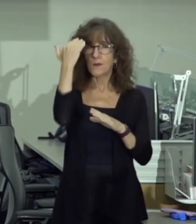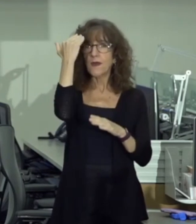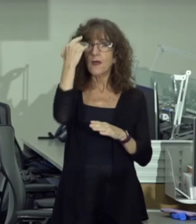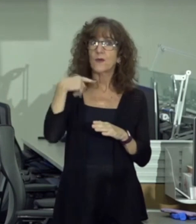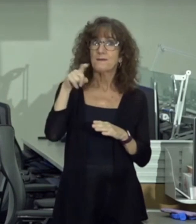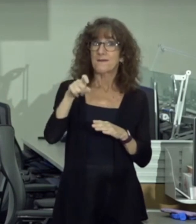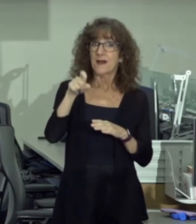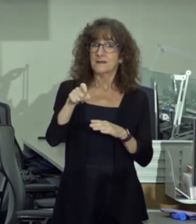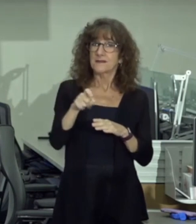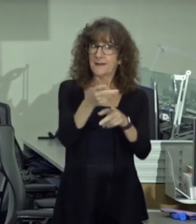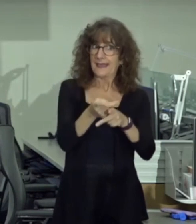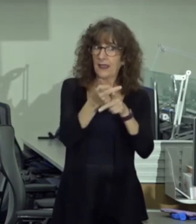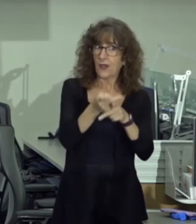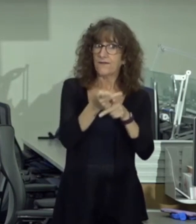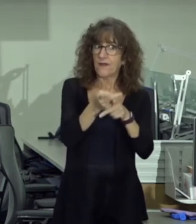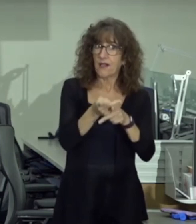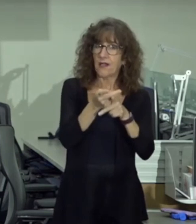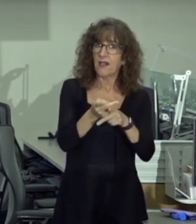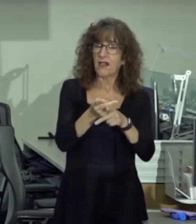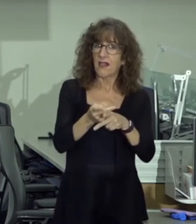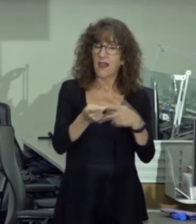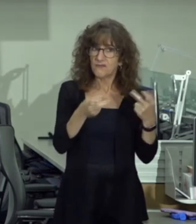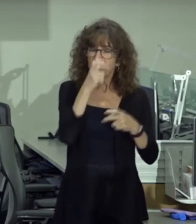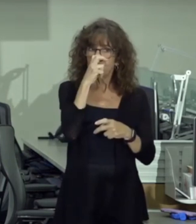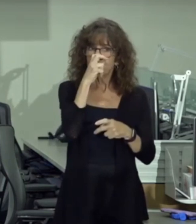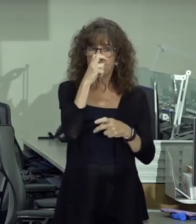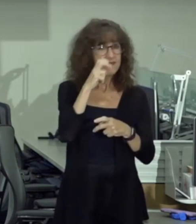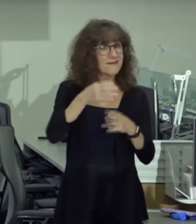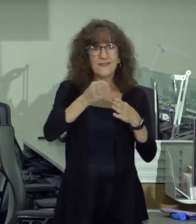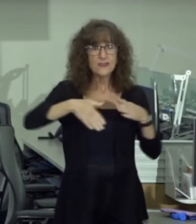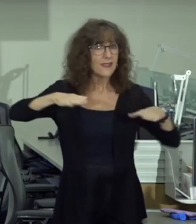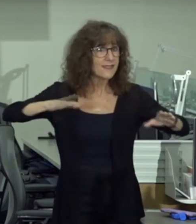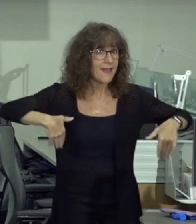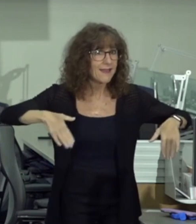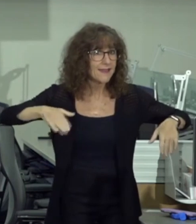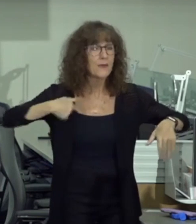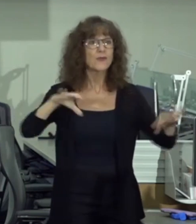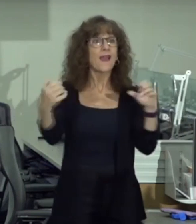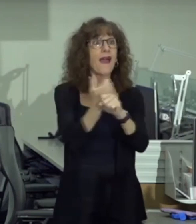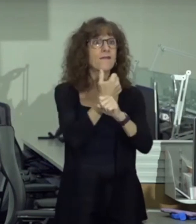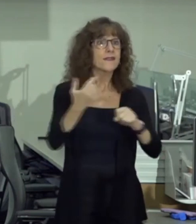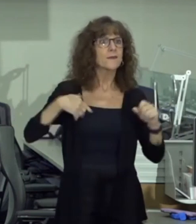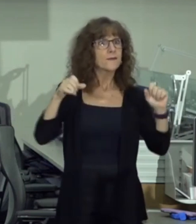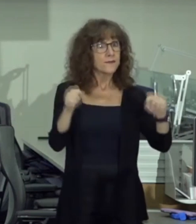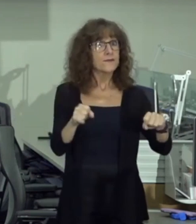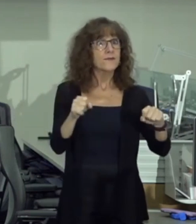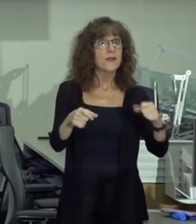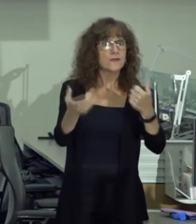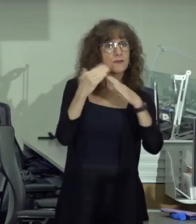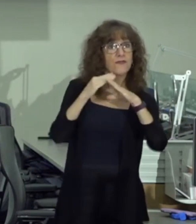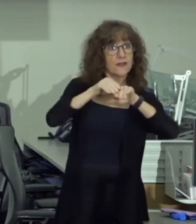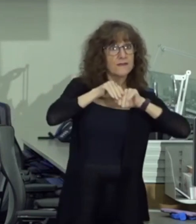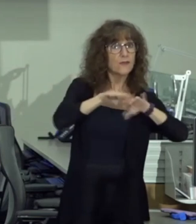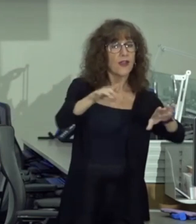we have to still be careful, cautious, and vigilant. This is not yet over. We are doing everything in our power to stop the